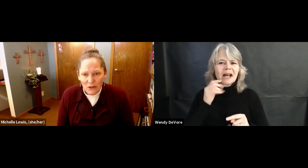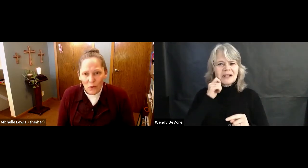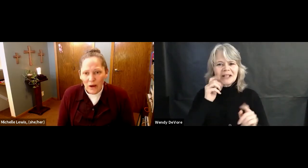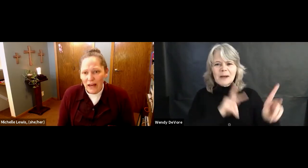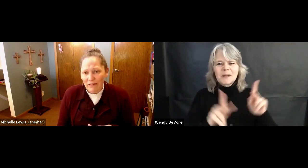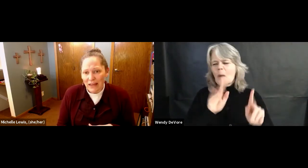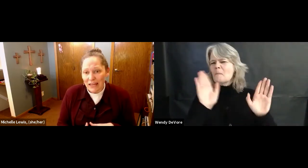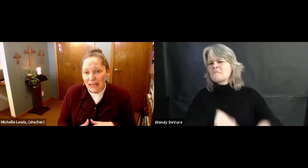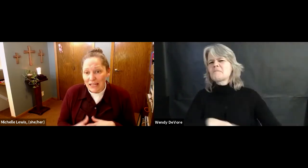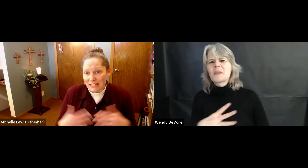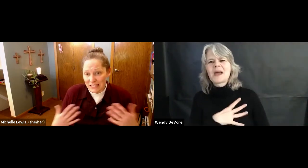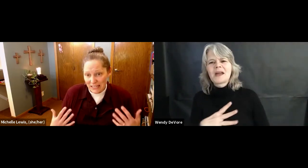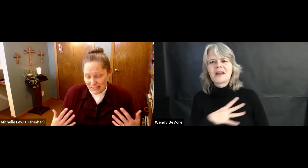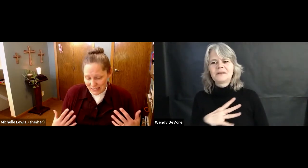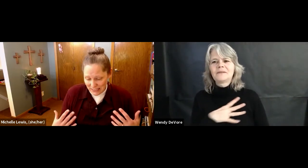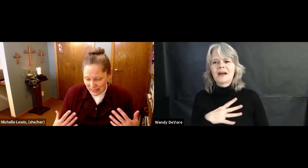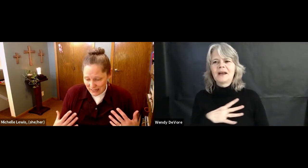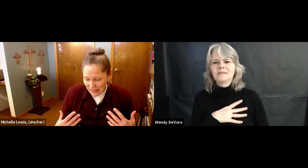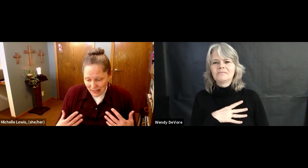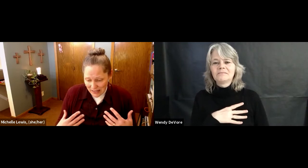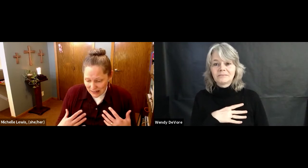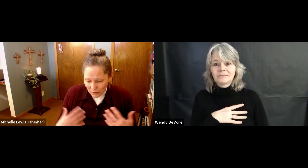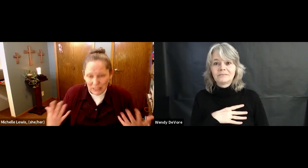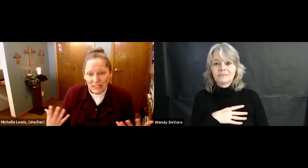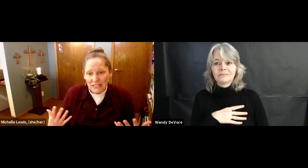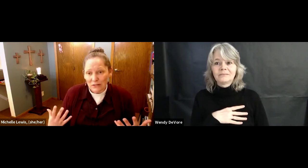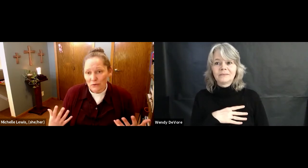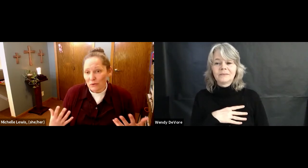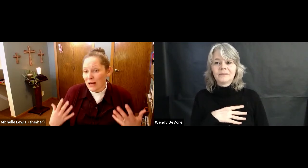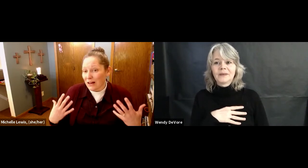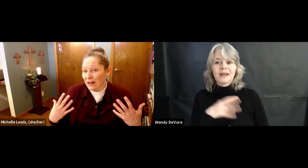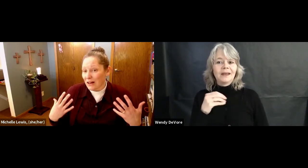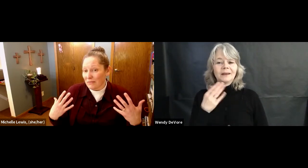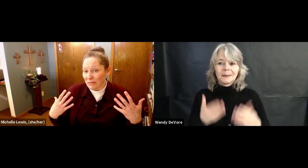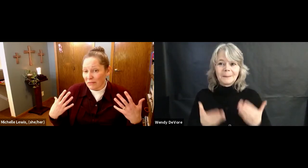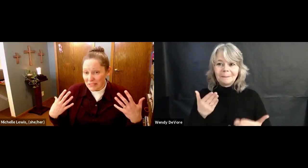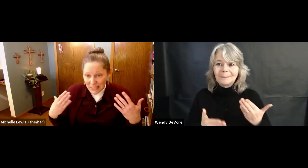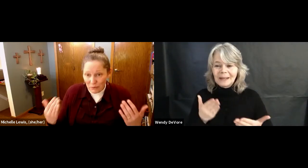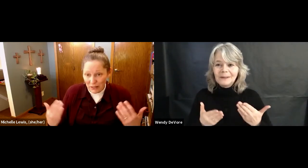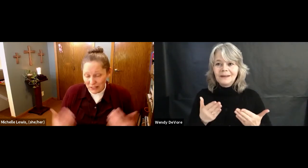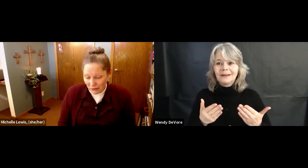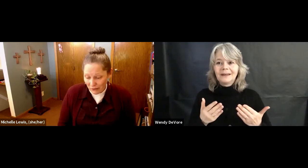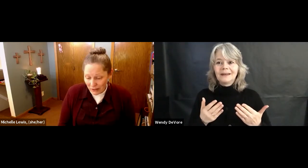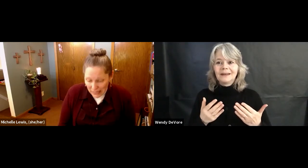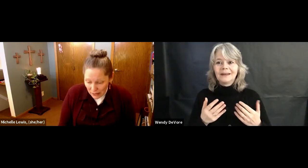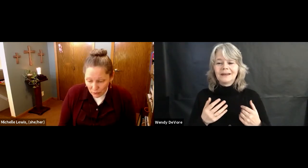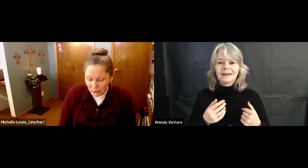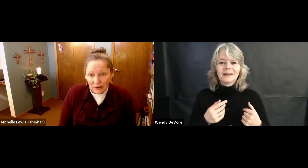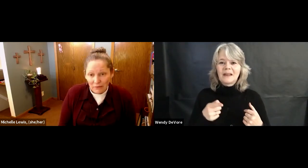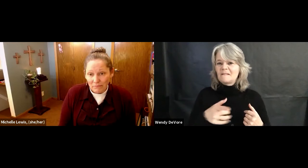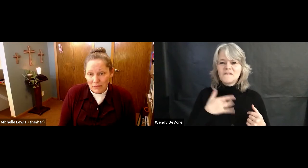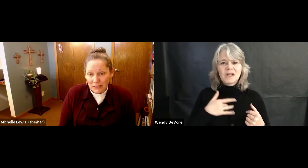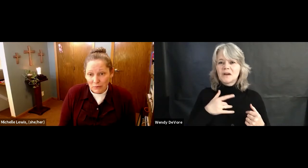they don't have any sense that we need to see one another